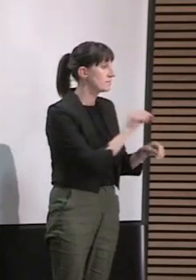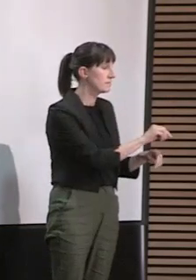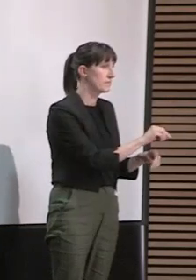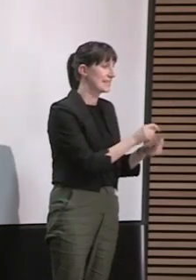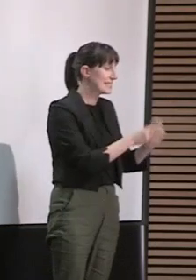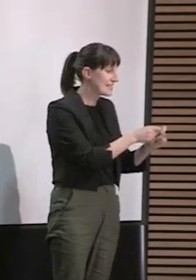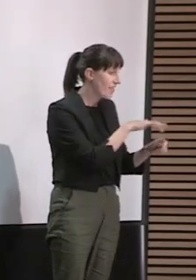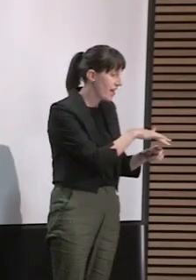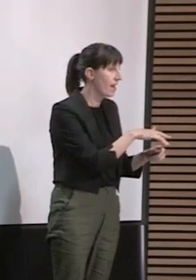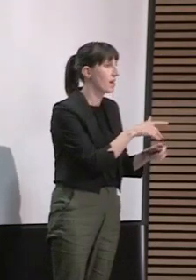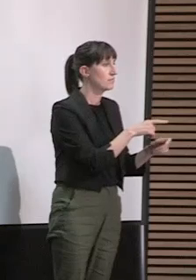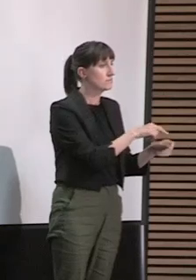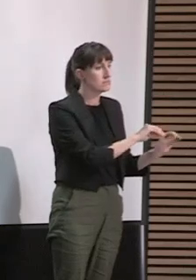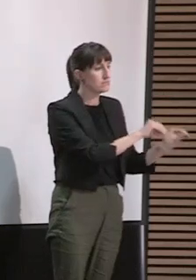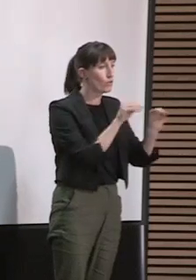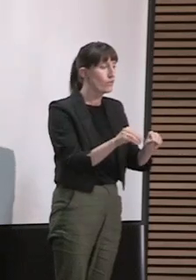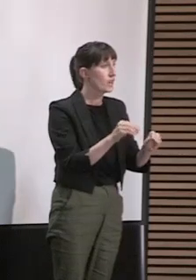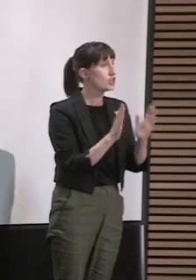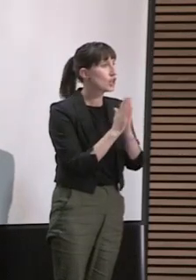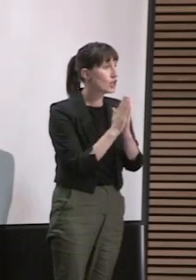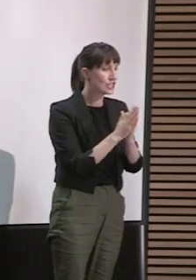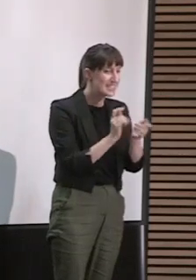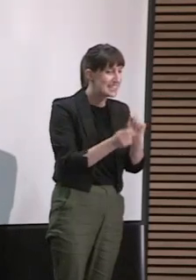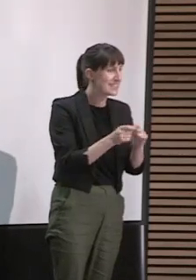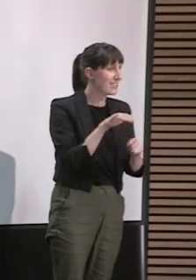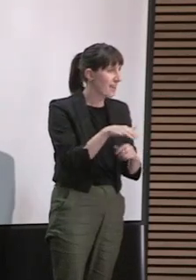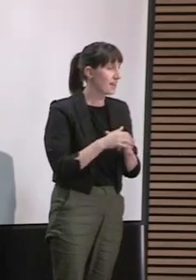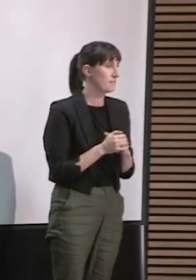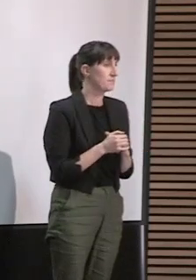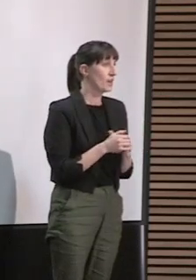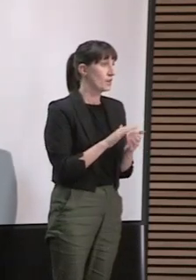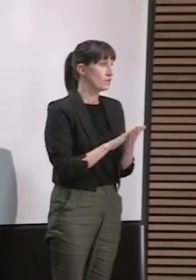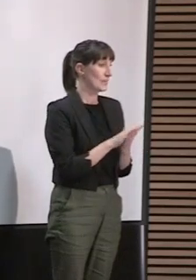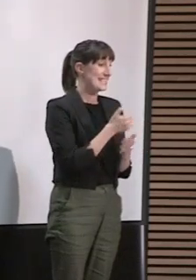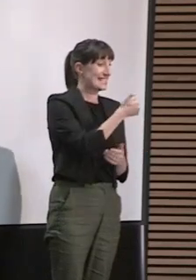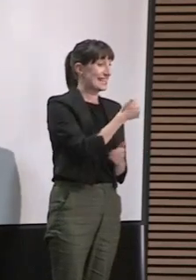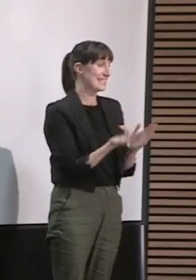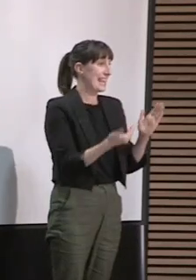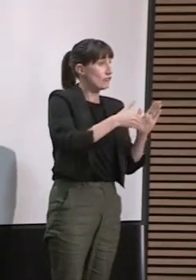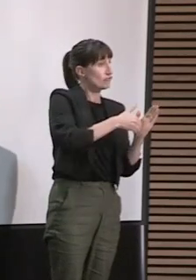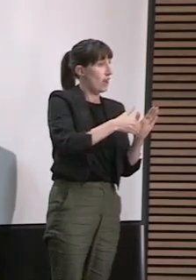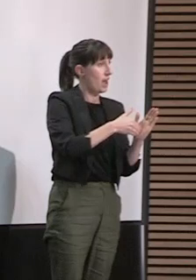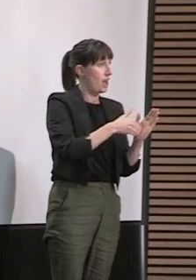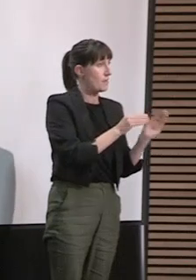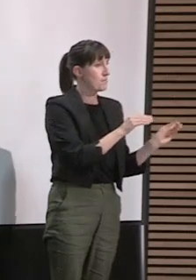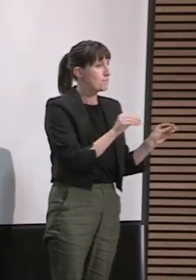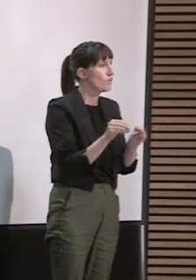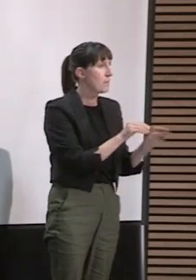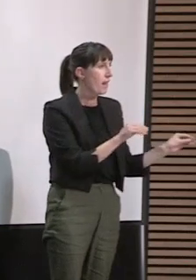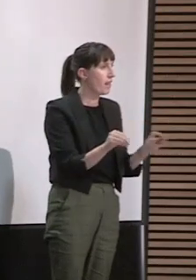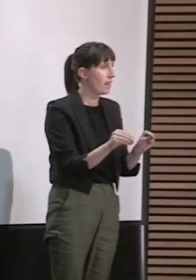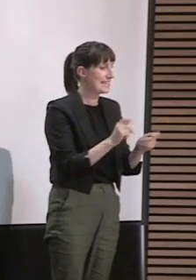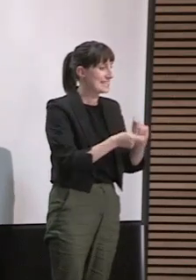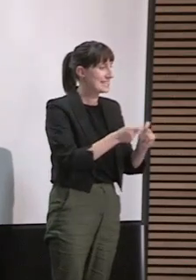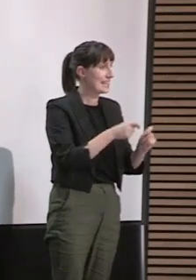see regional DHBs deploying at least 6 additional mobile testing units and pop-ups to further improve